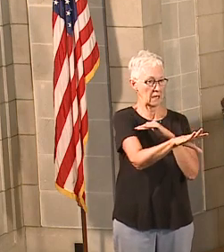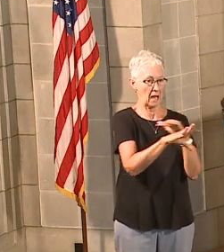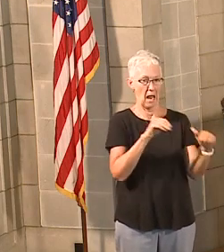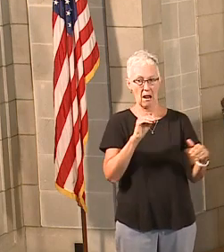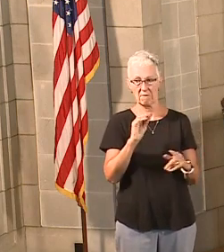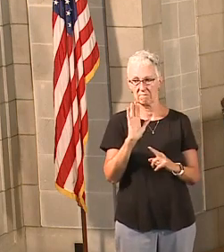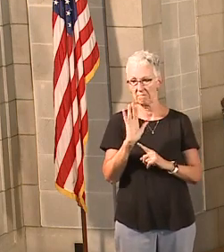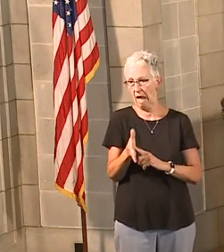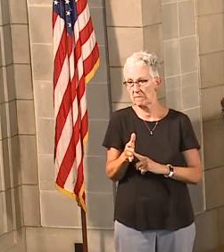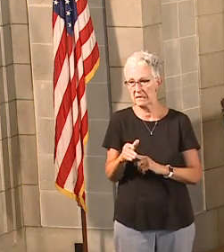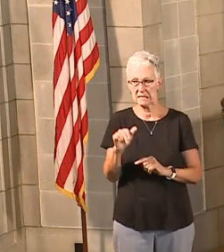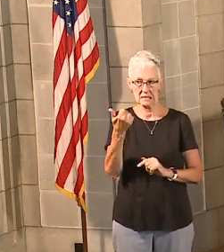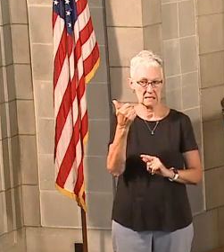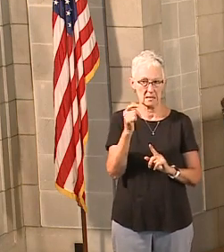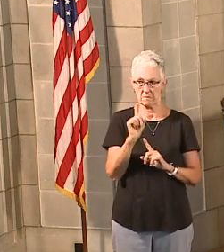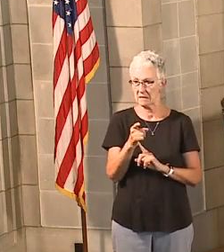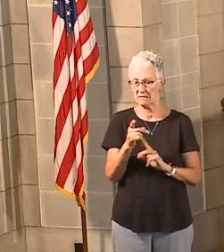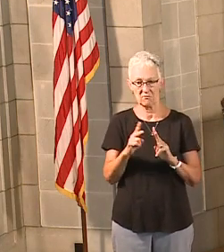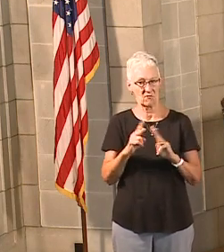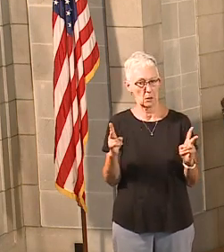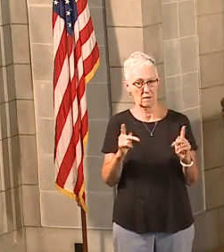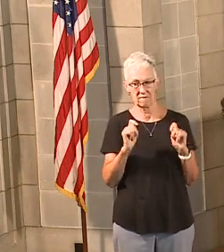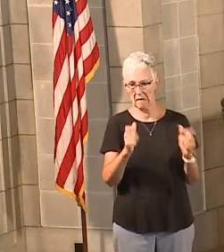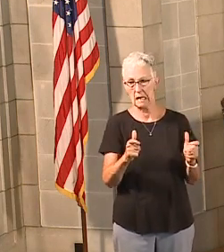Maybe it was 10 minutes, but it was very fast, very quick.